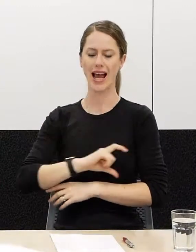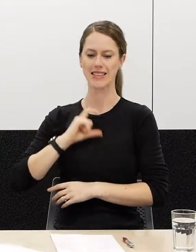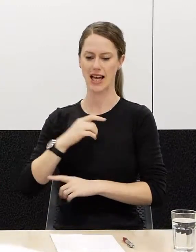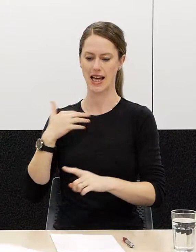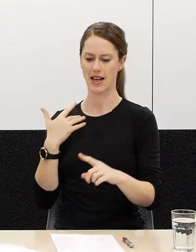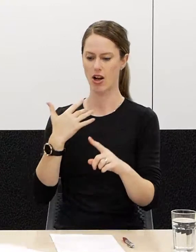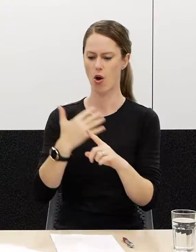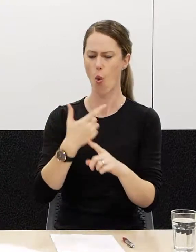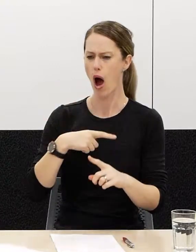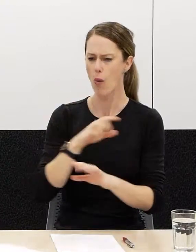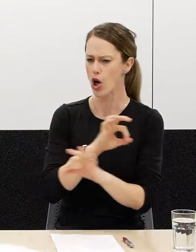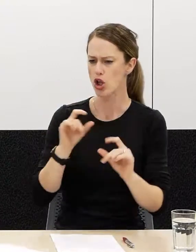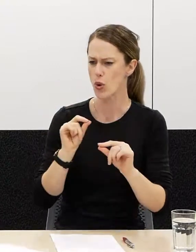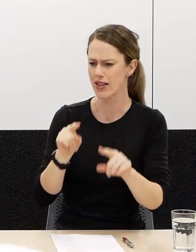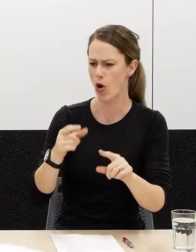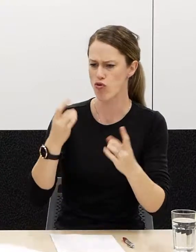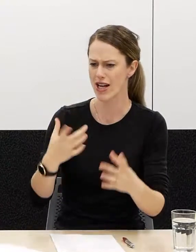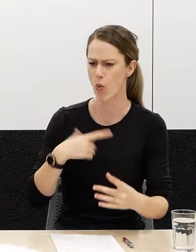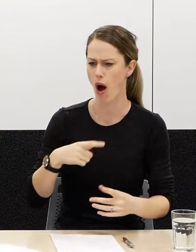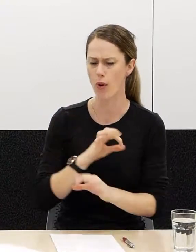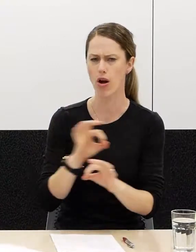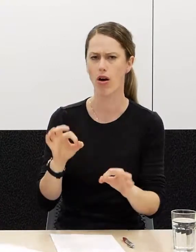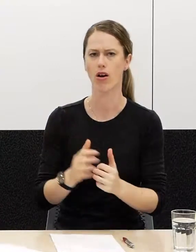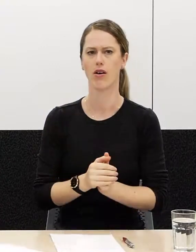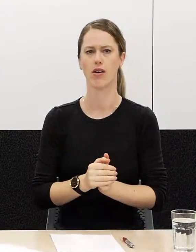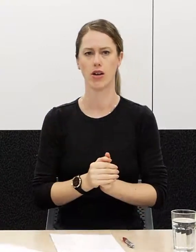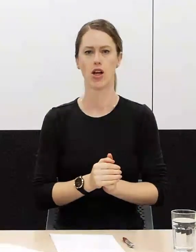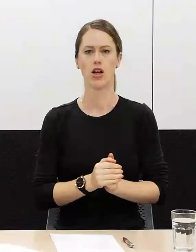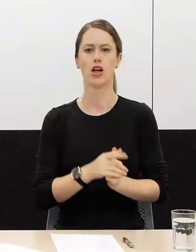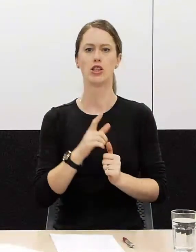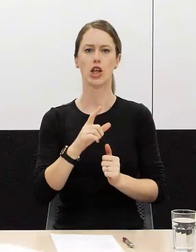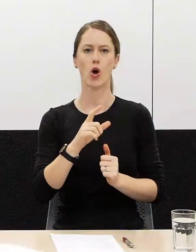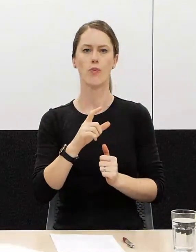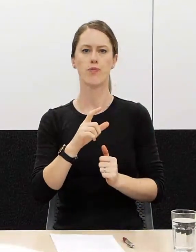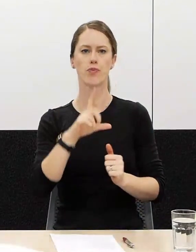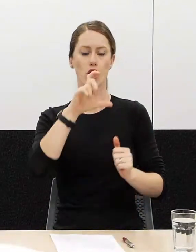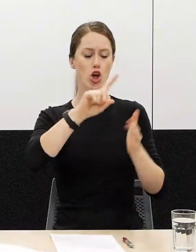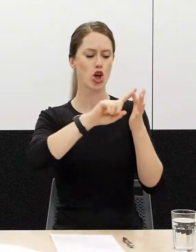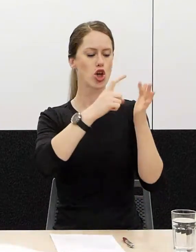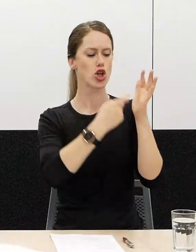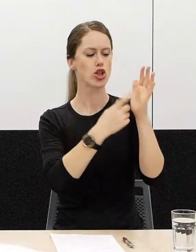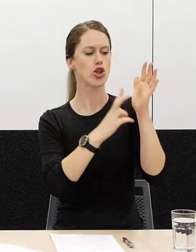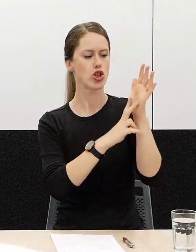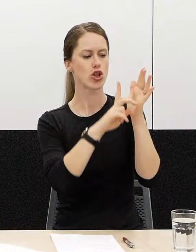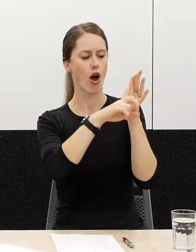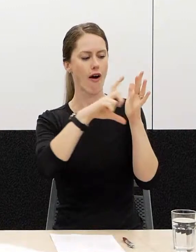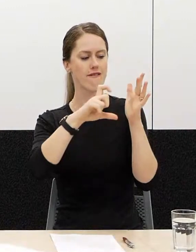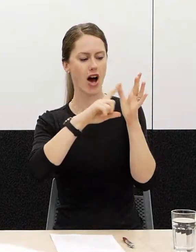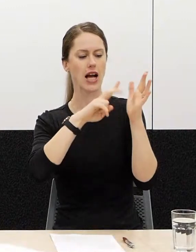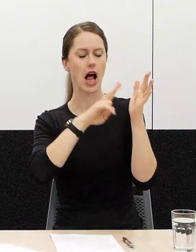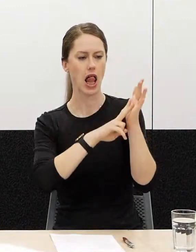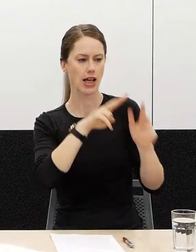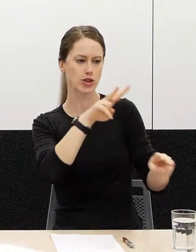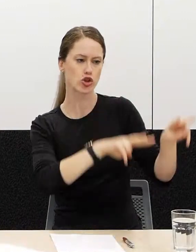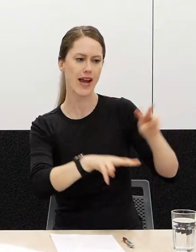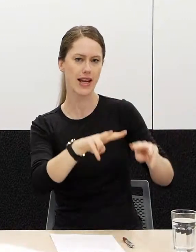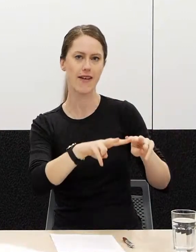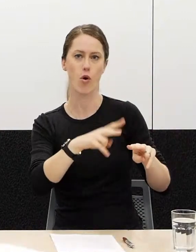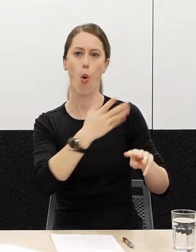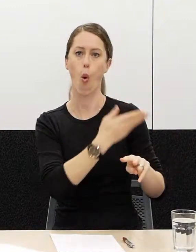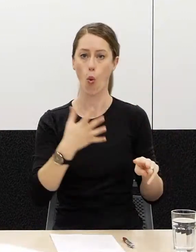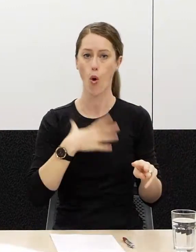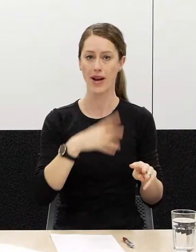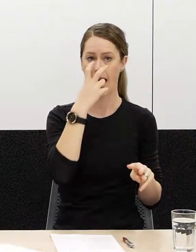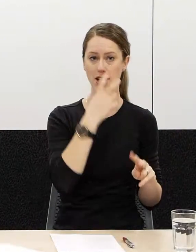already doing that? Well, thank you for that question. Cervical screening, as you know, is available for all women aged 20 to 70 in